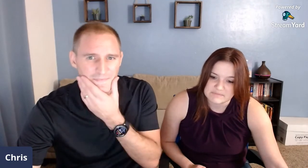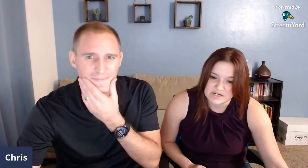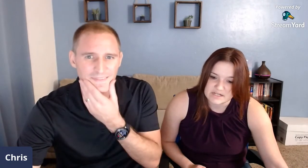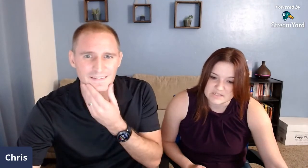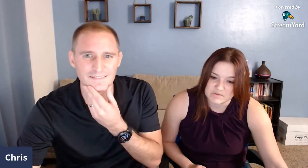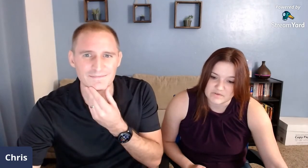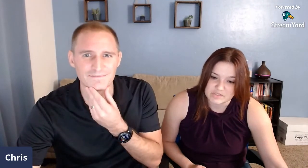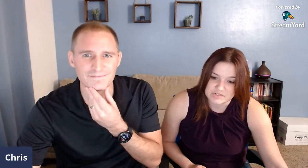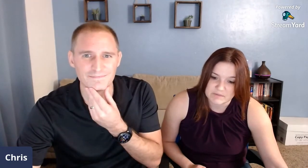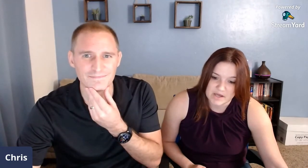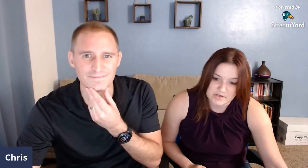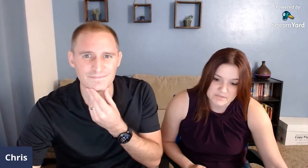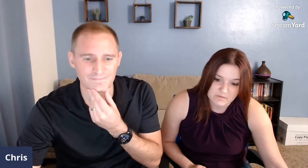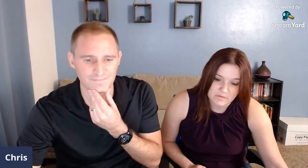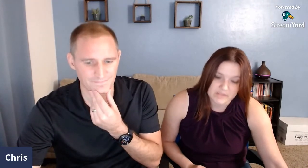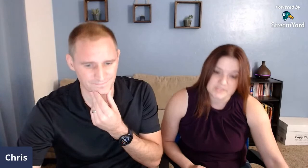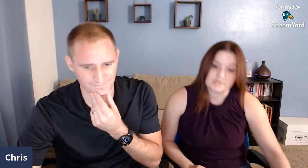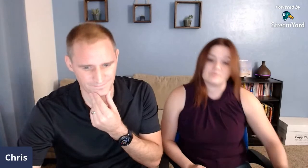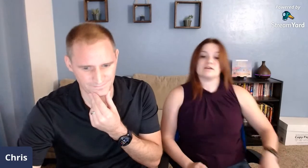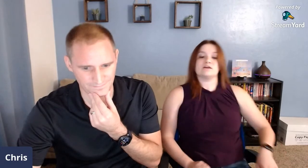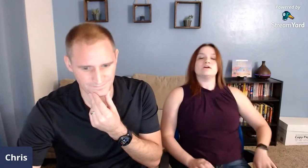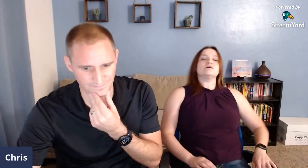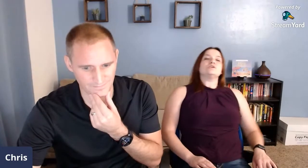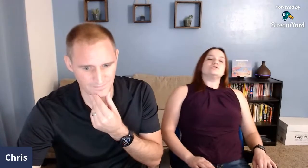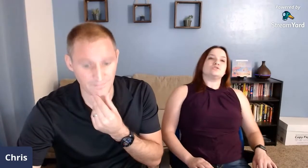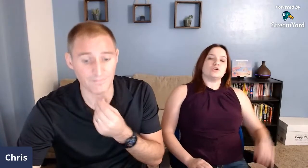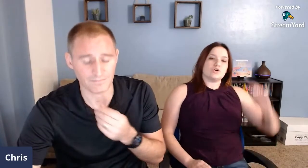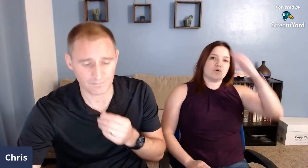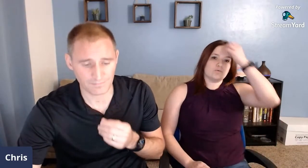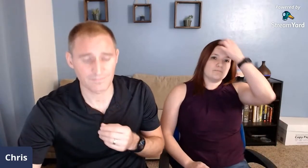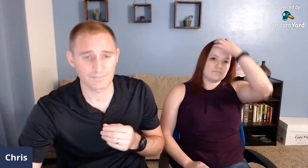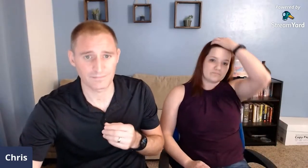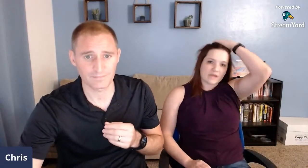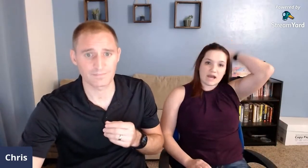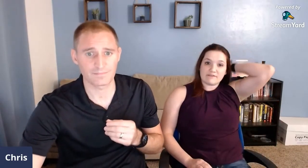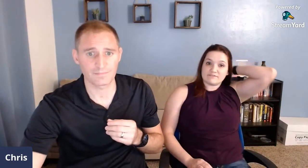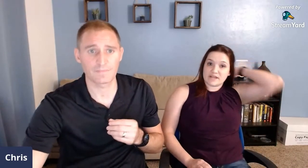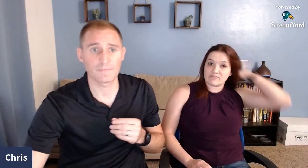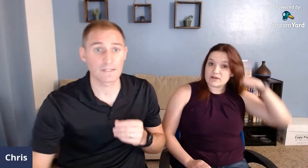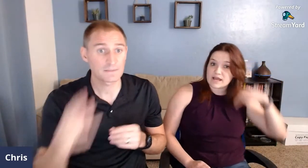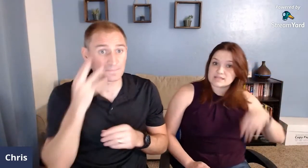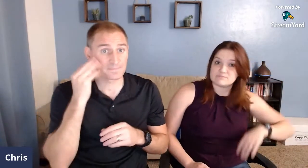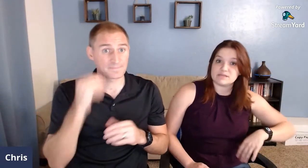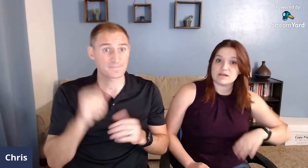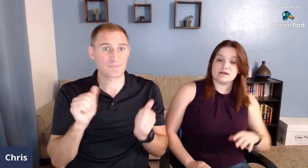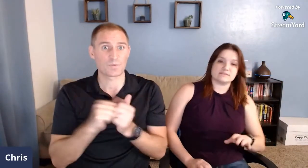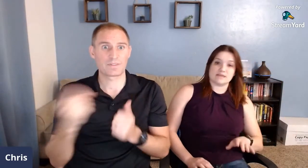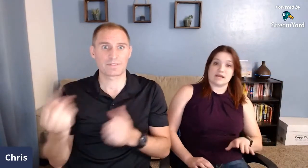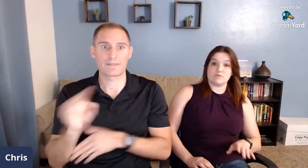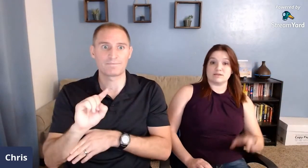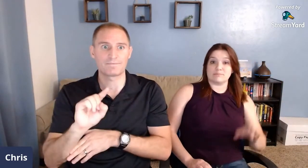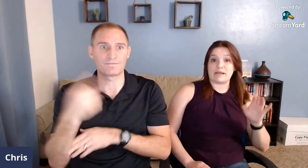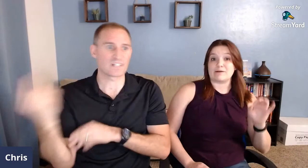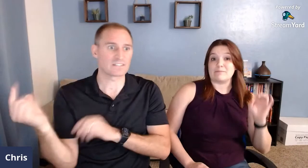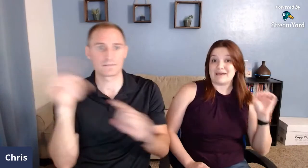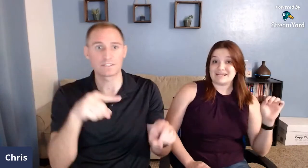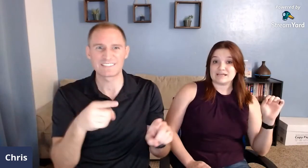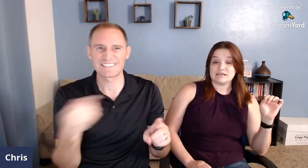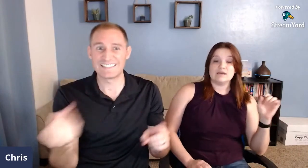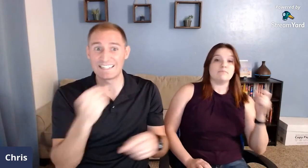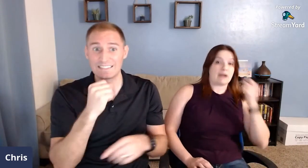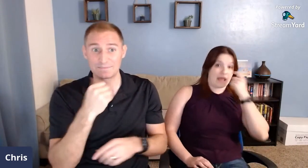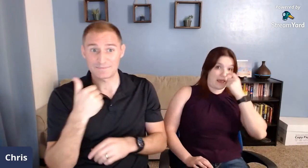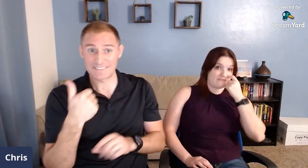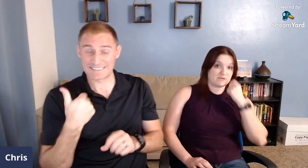your experiences with first responders been while interpreting? So I've never had to be on site with a